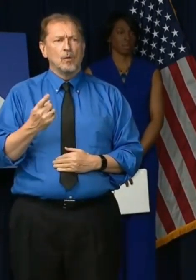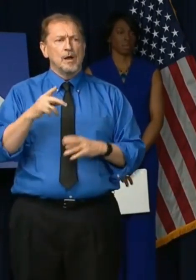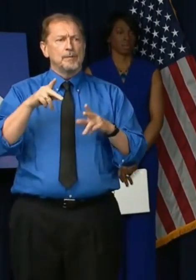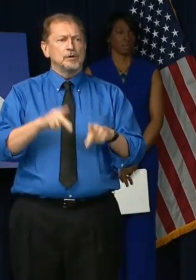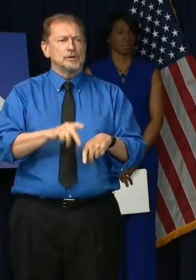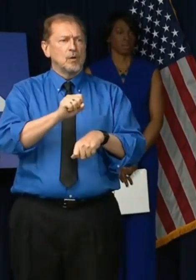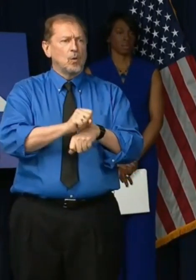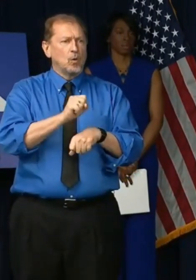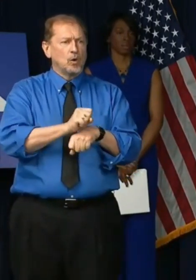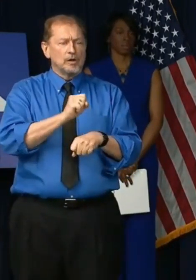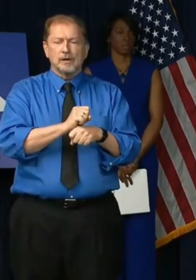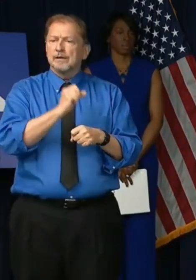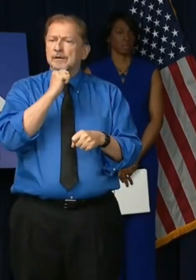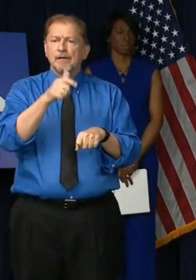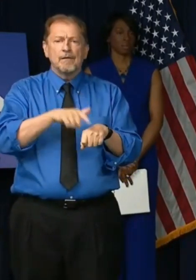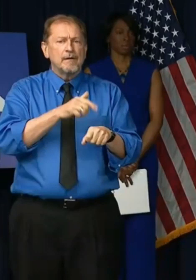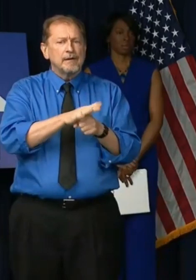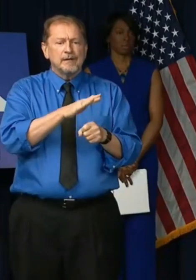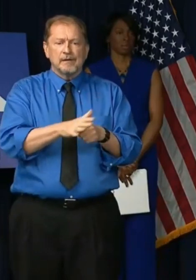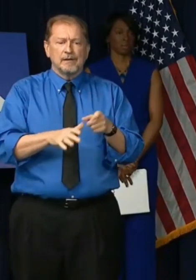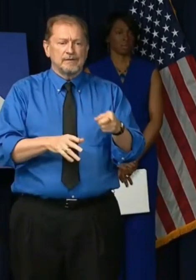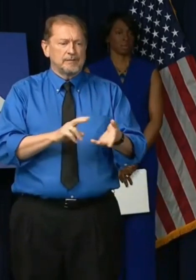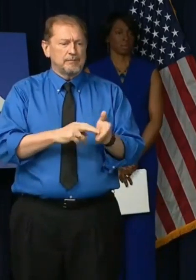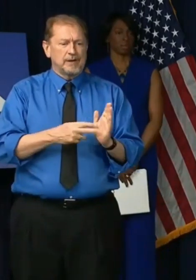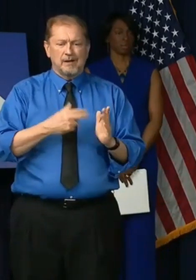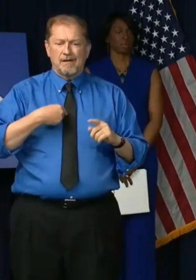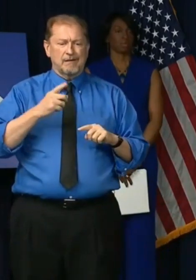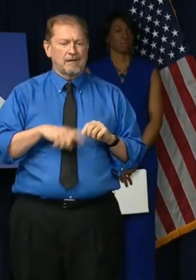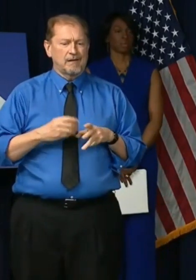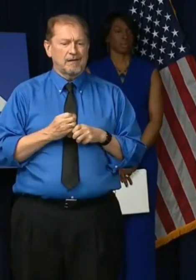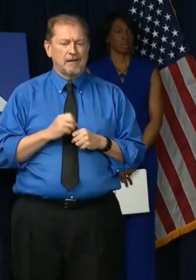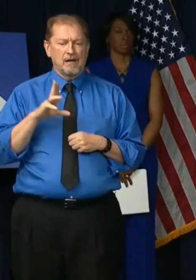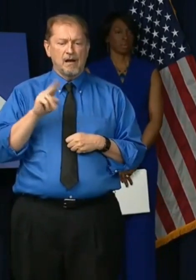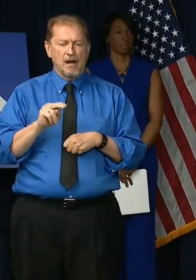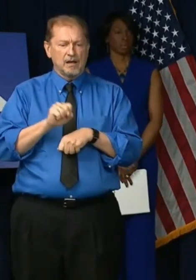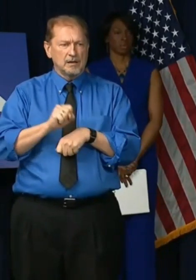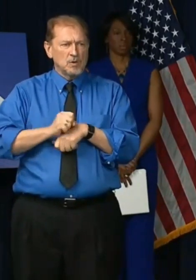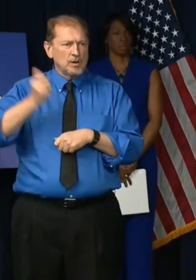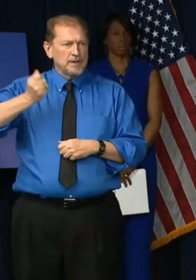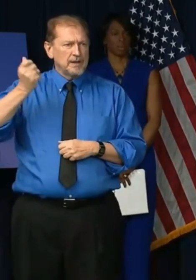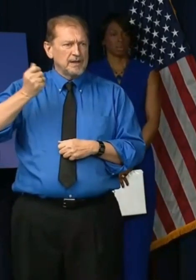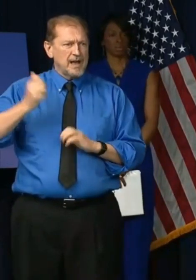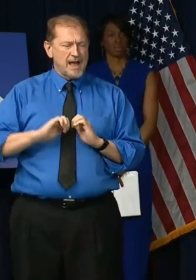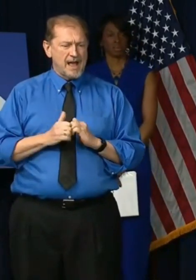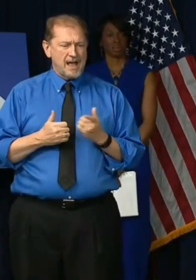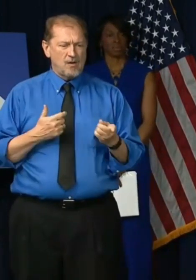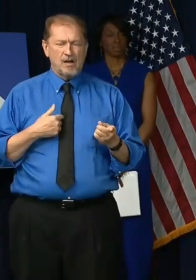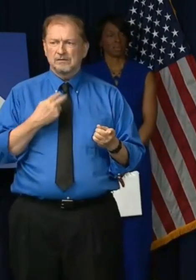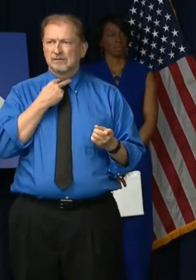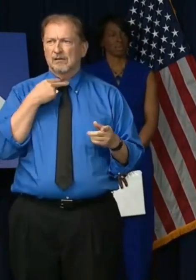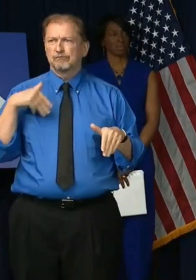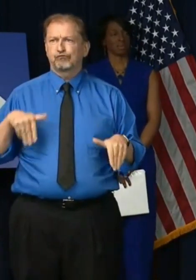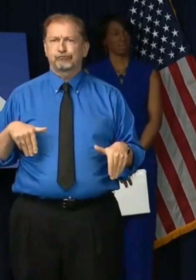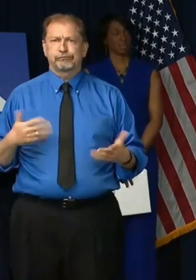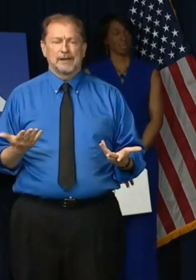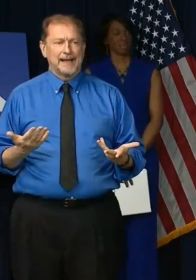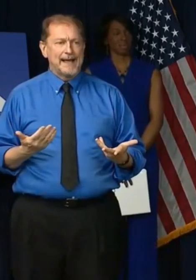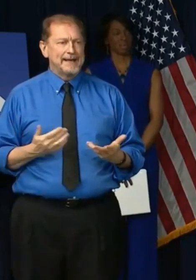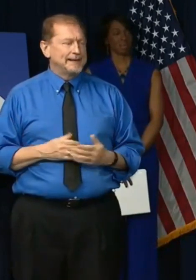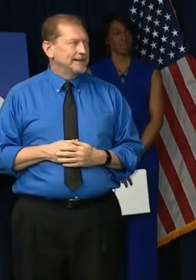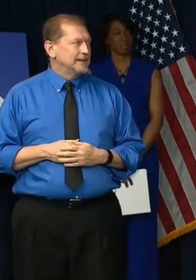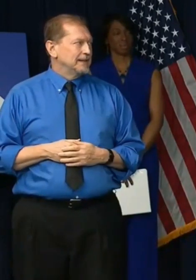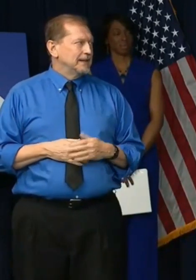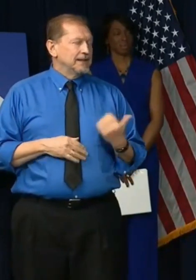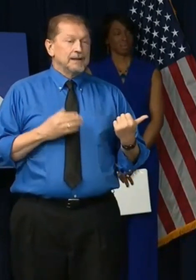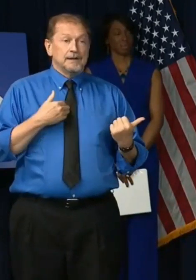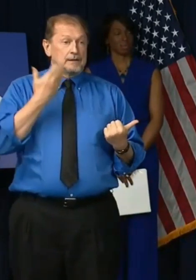their place of employment long enough to qualify for unemployment. What is a person supposed to do in a situation like that? Yeah, I